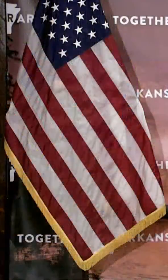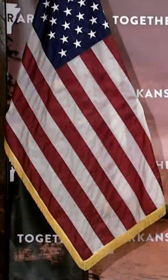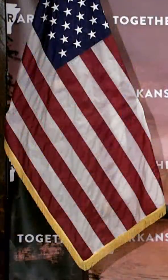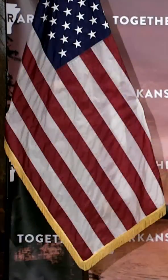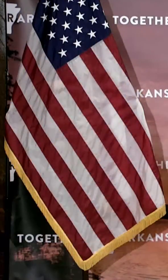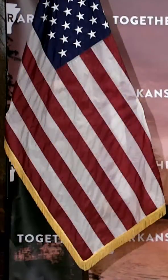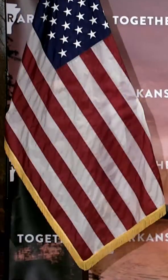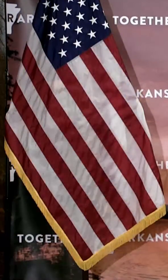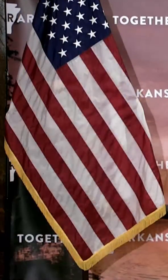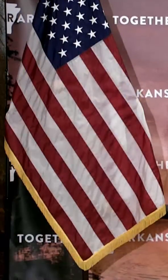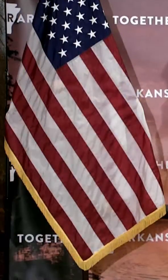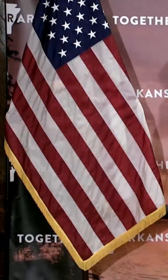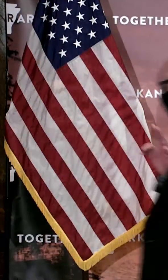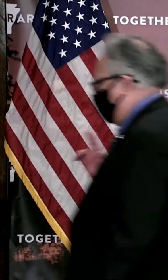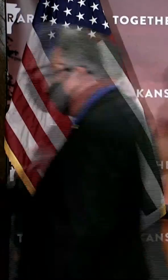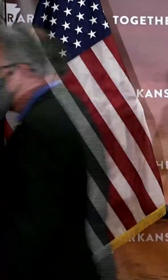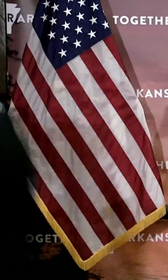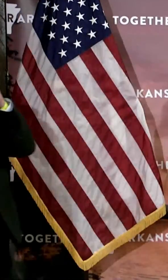afternoon, Eddie.